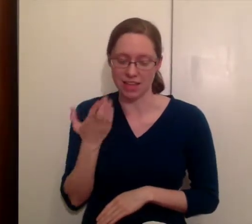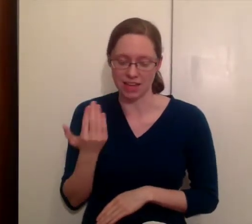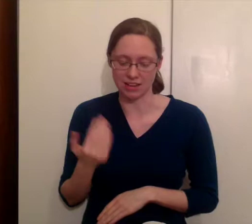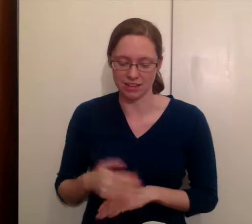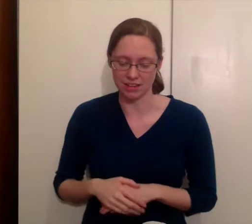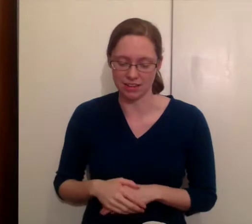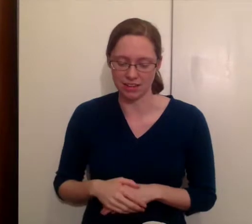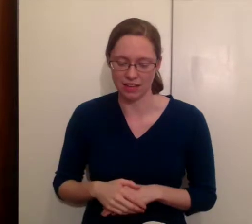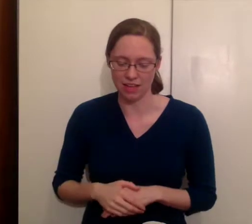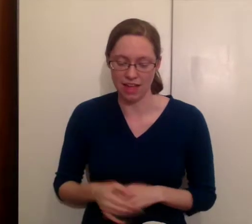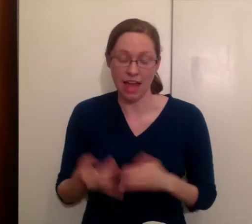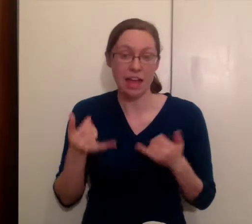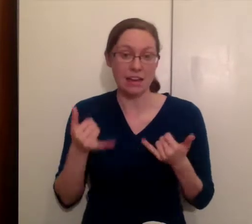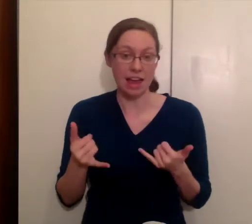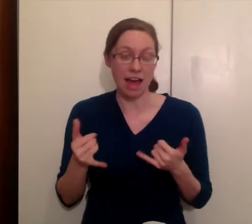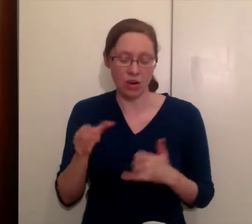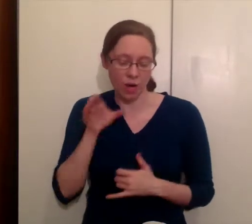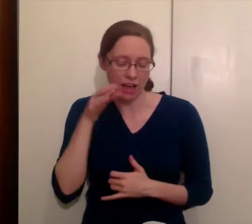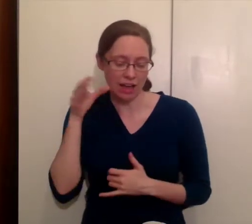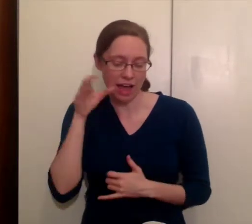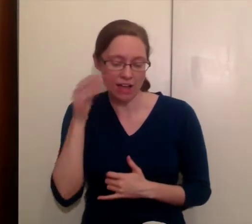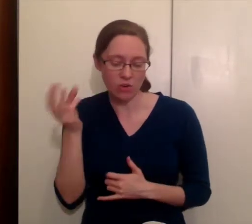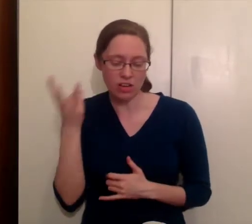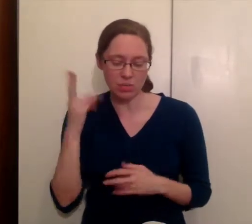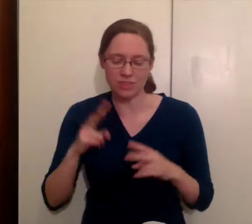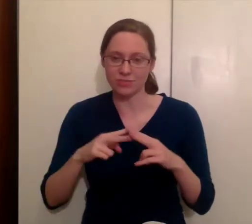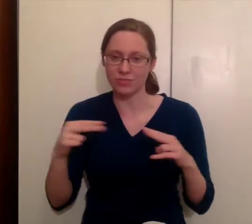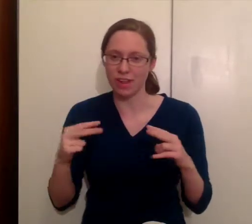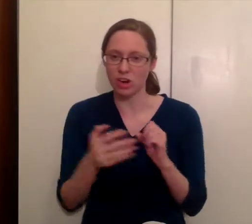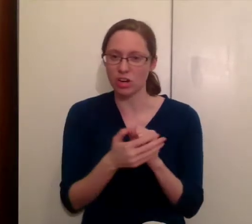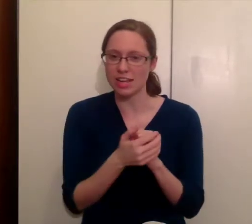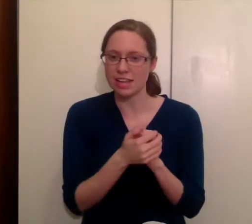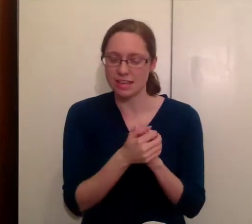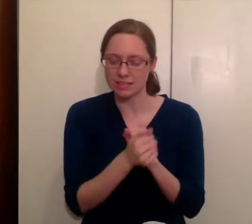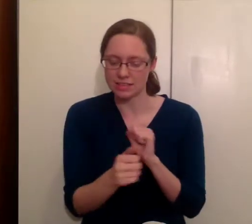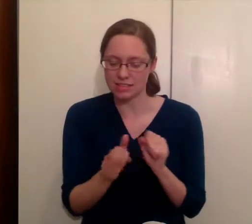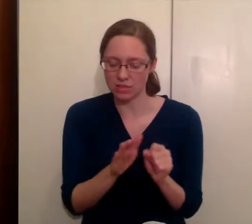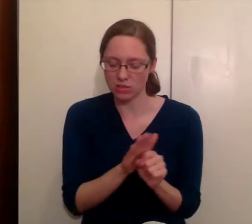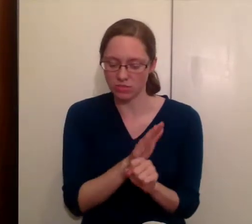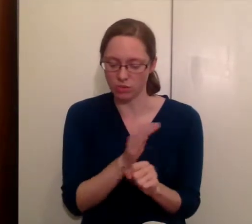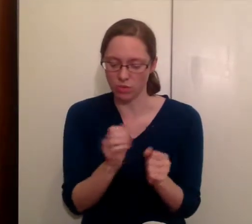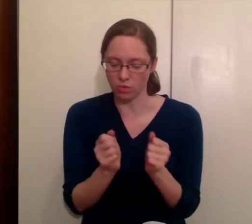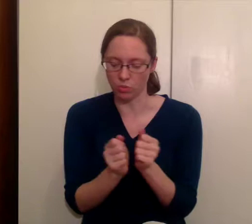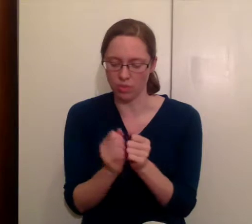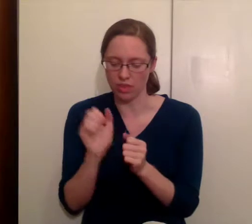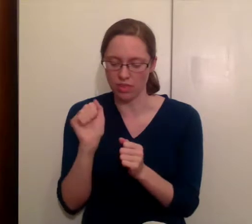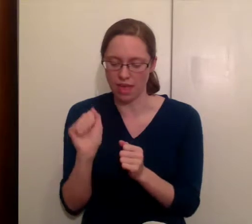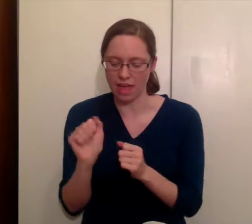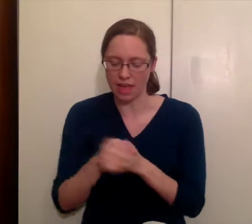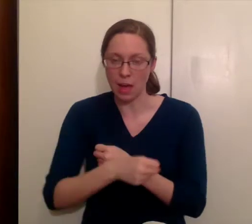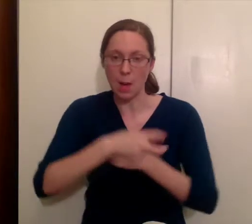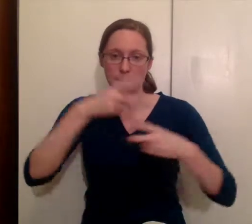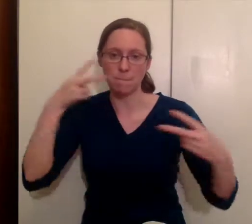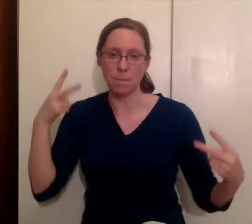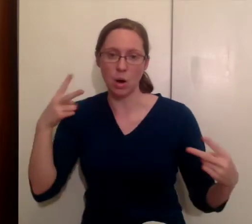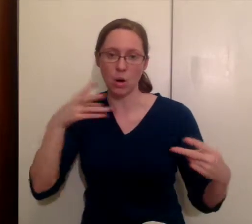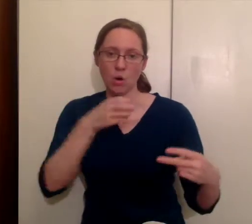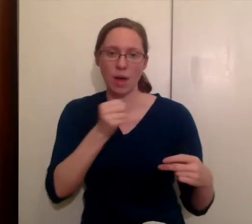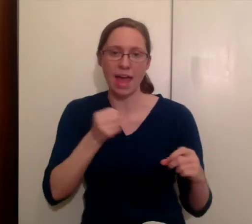said. Now, Coyote was very skillful with a bow